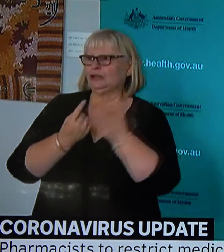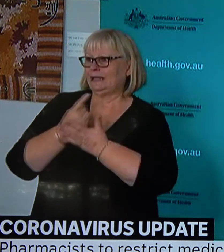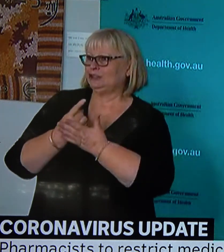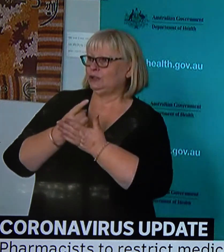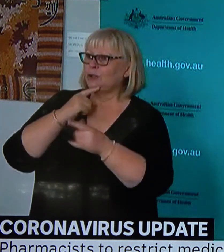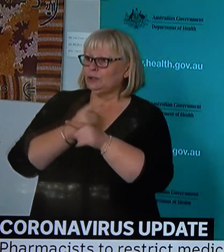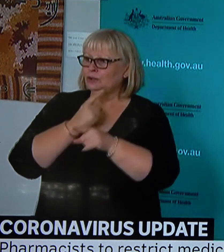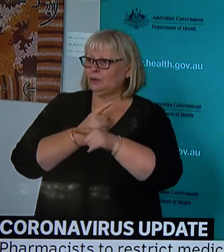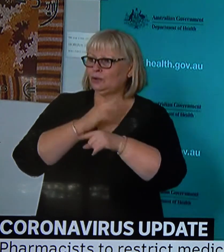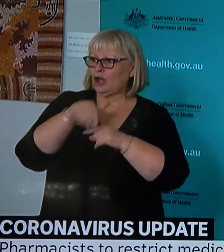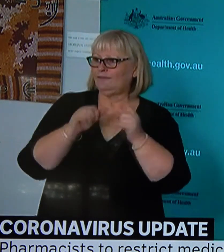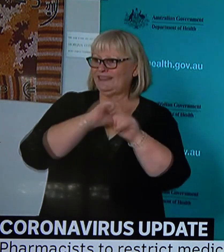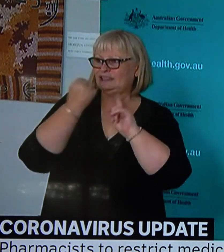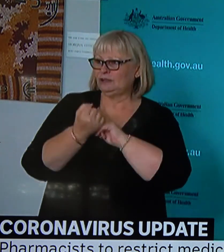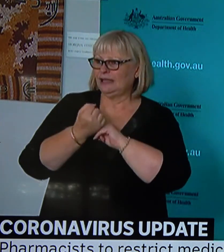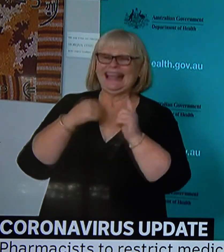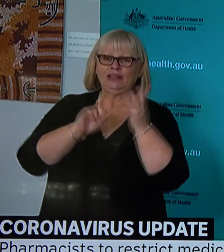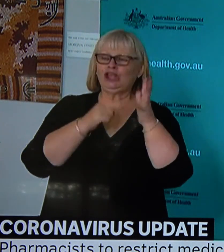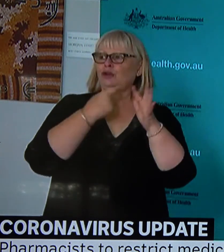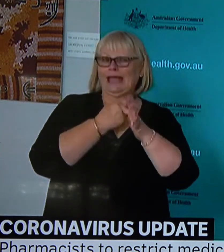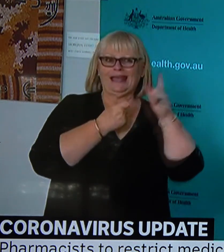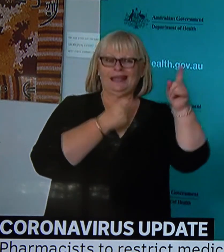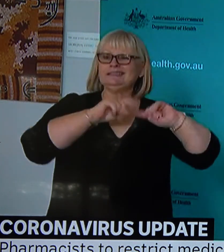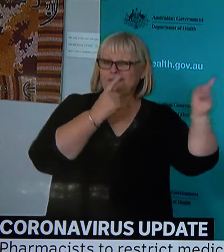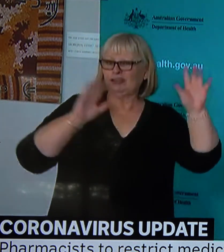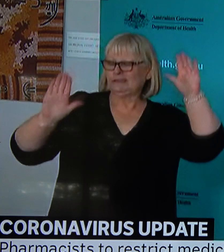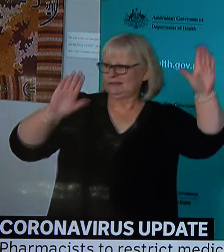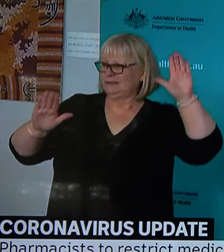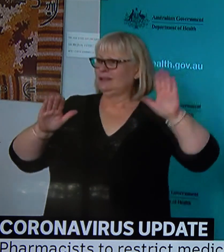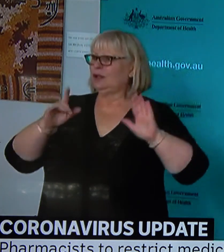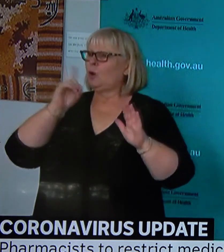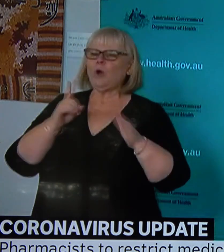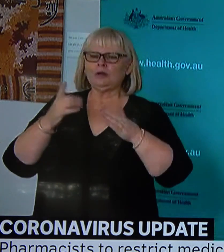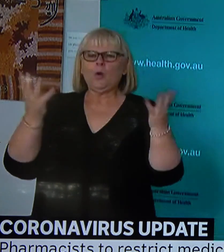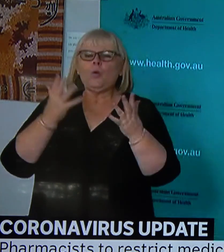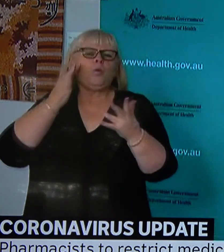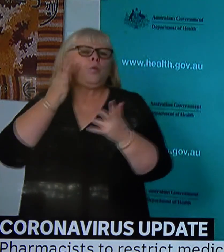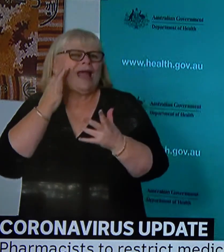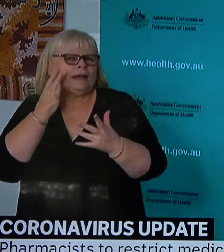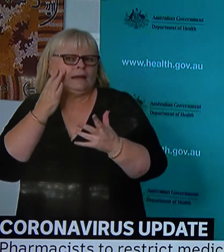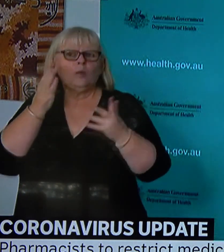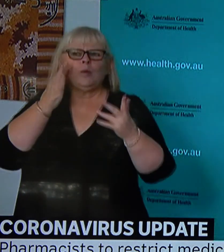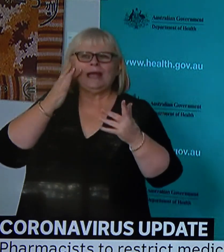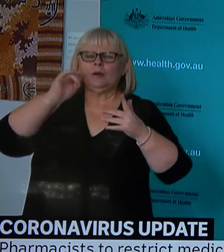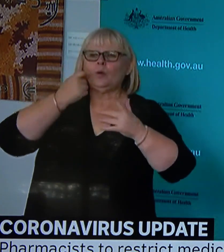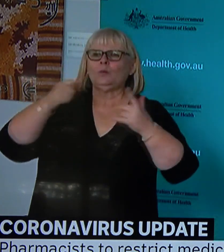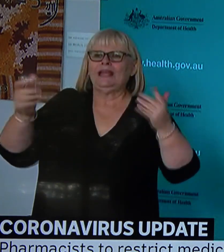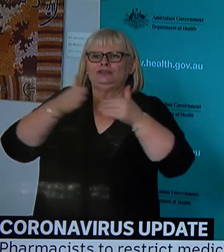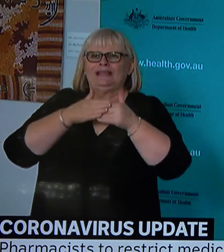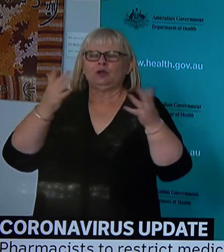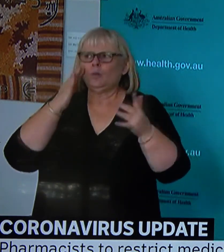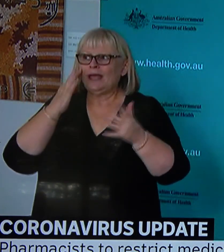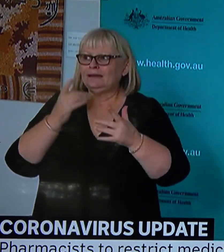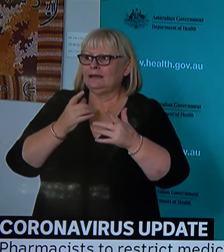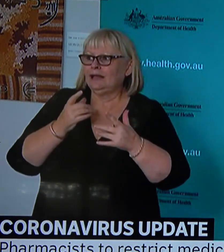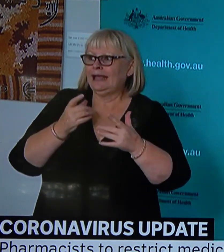You talked about the circumstances in the UK being different to Australia. What is the threshold in Australia for where we would have to close schools?